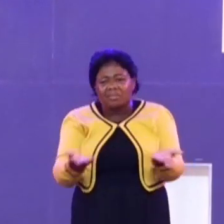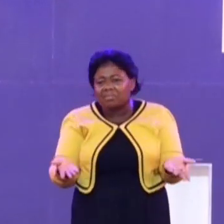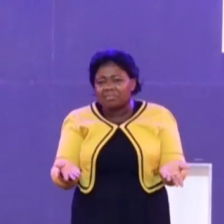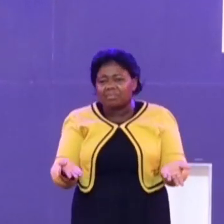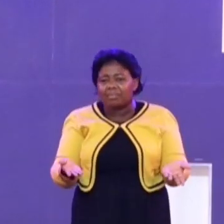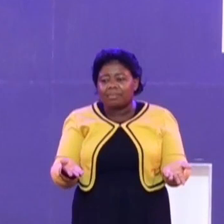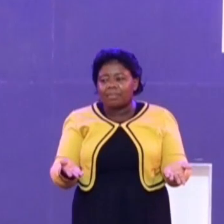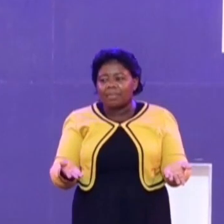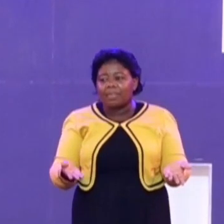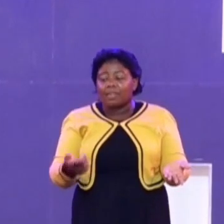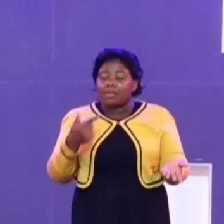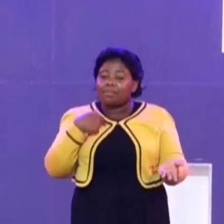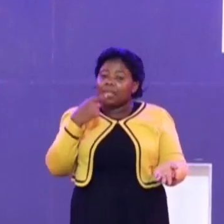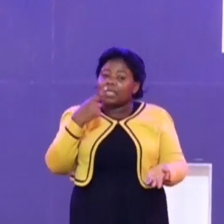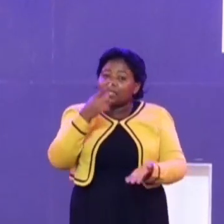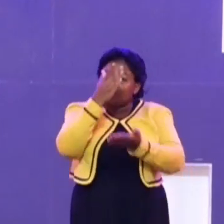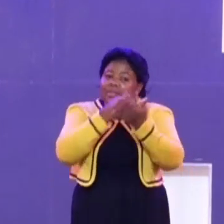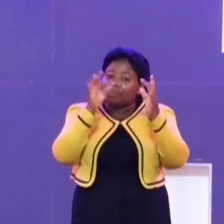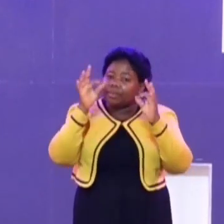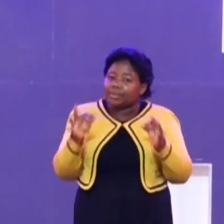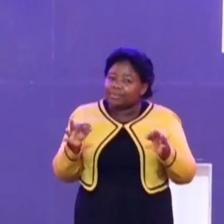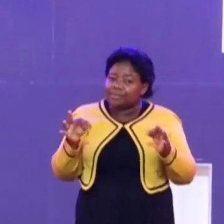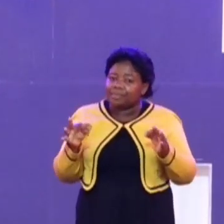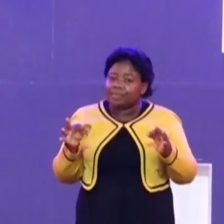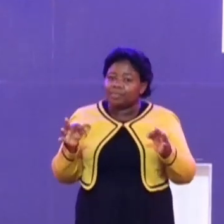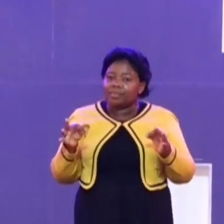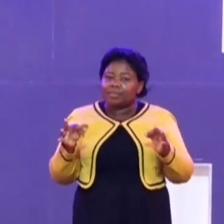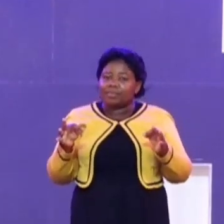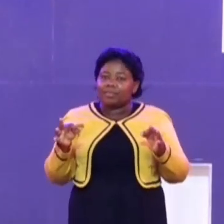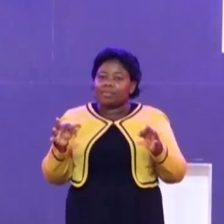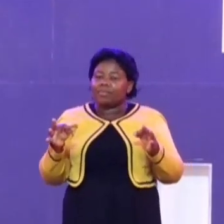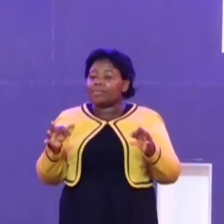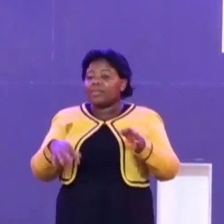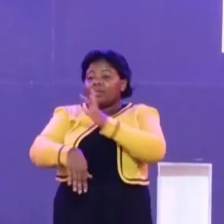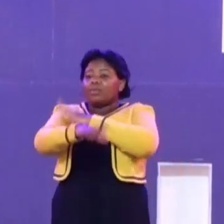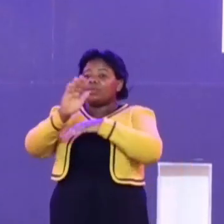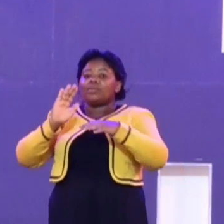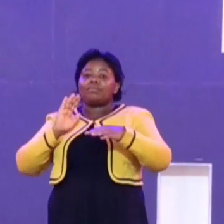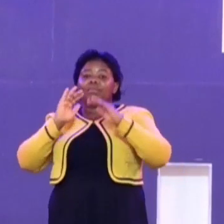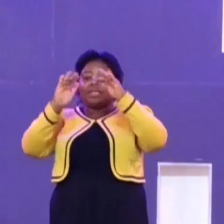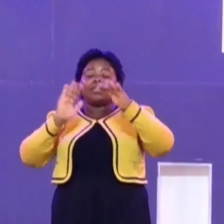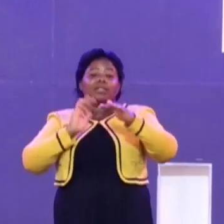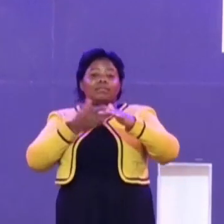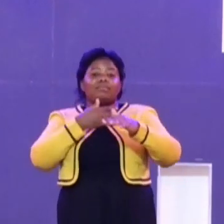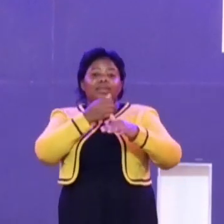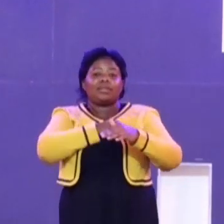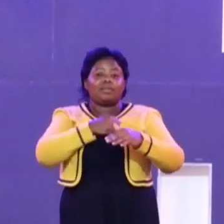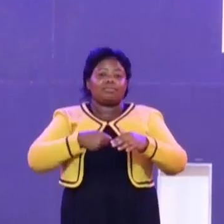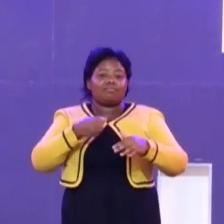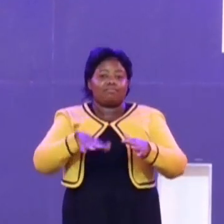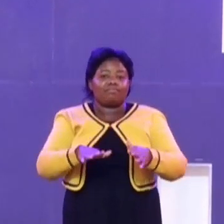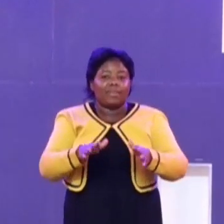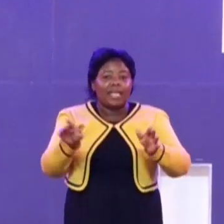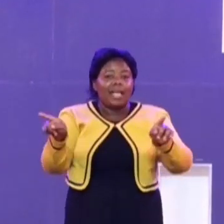get it? Let me tell you something. Kambeko chenku gamba. Edema mwa fono mukama mwenye omukisa. And may the Lord so much bless our mother.